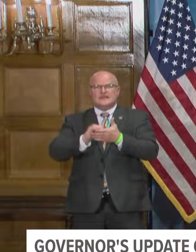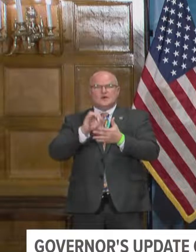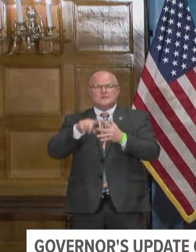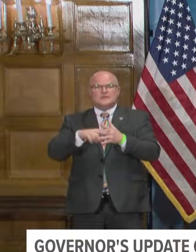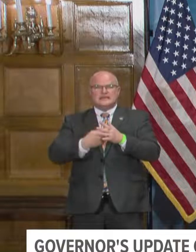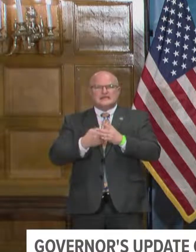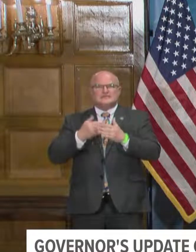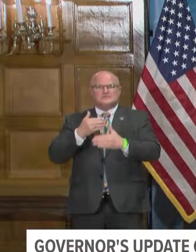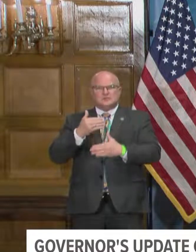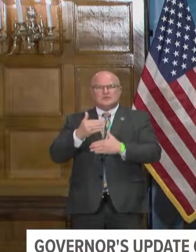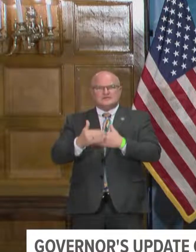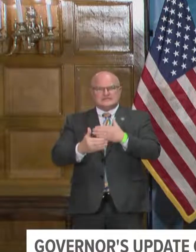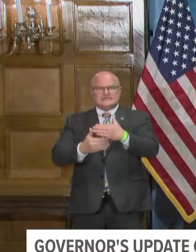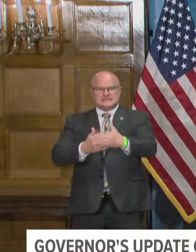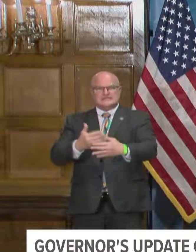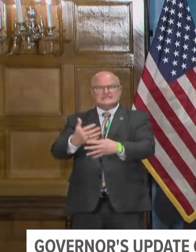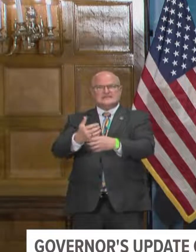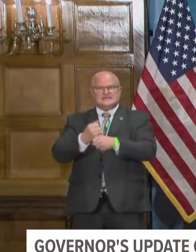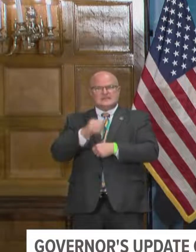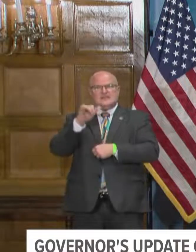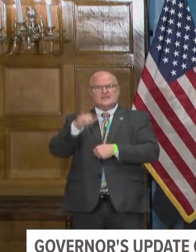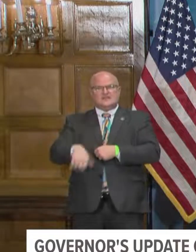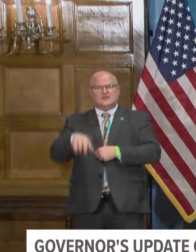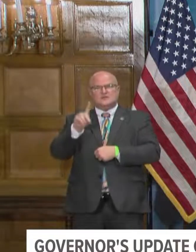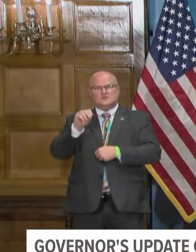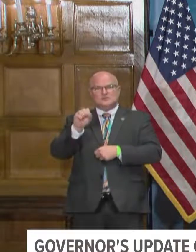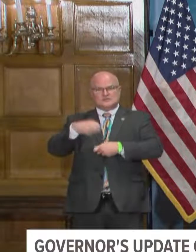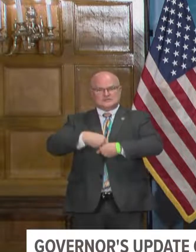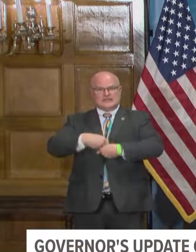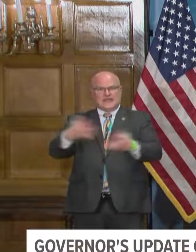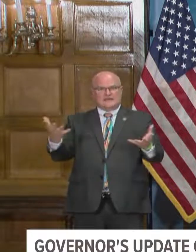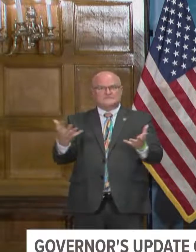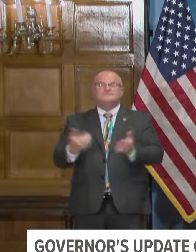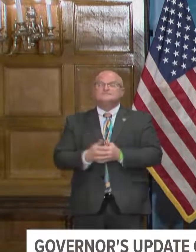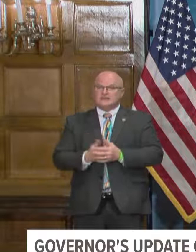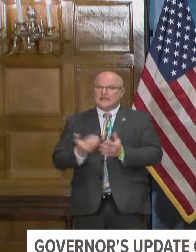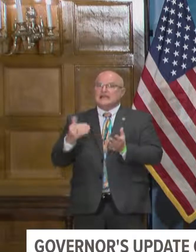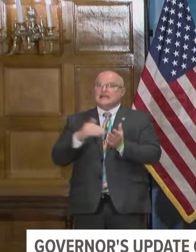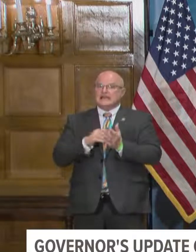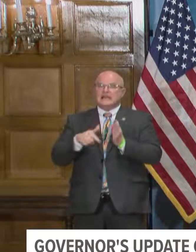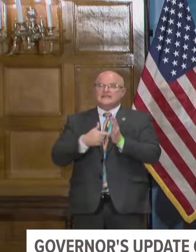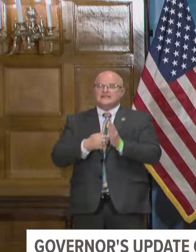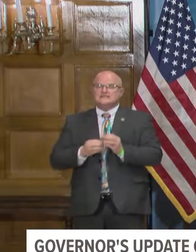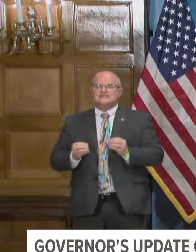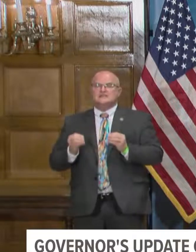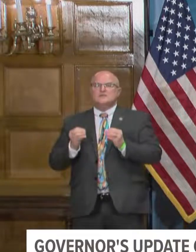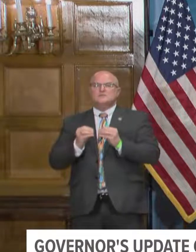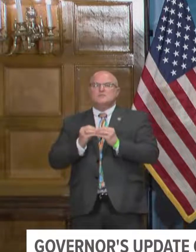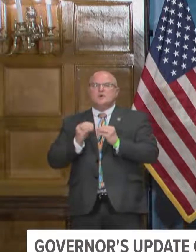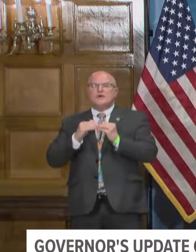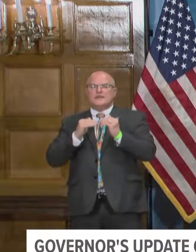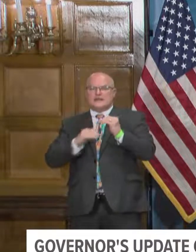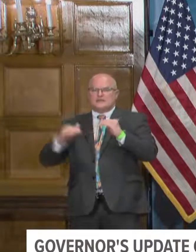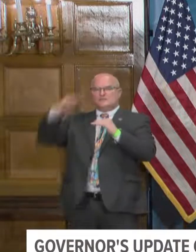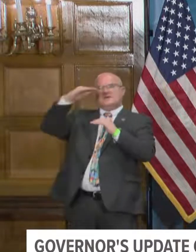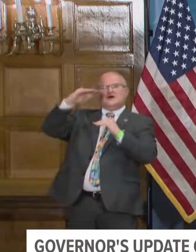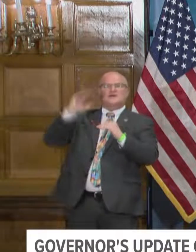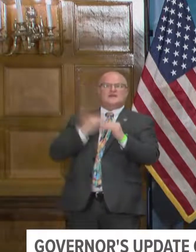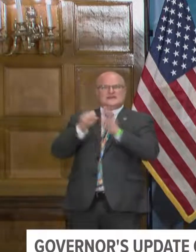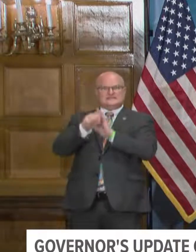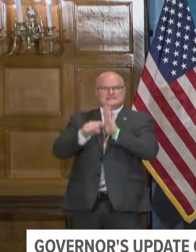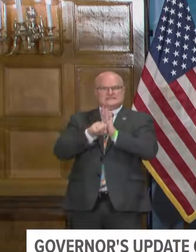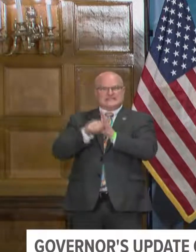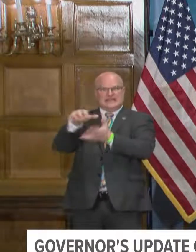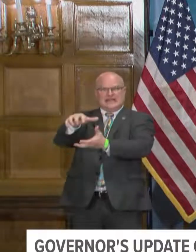the process of getting those doses out. And again, this is over and above our state allocation, and